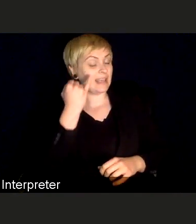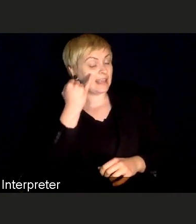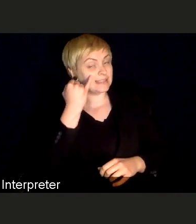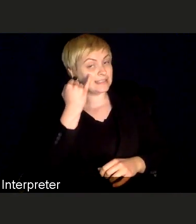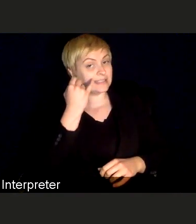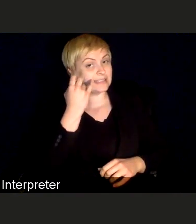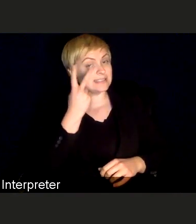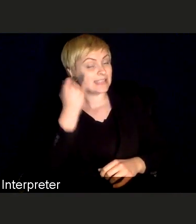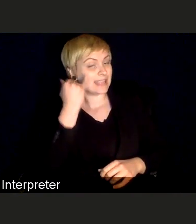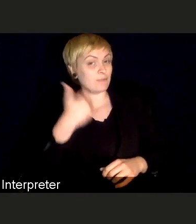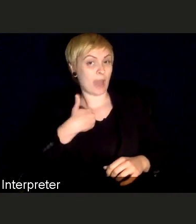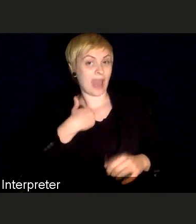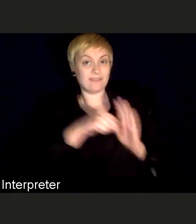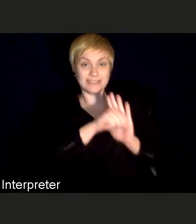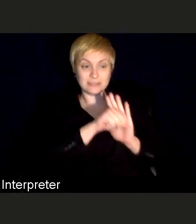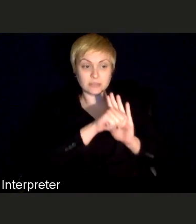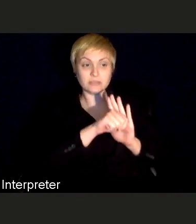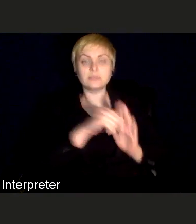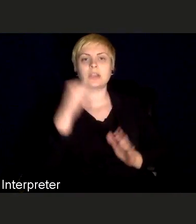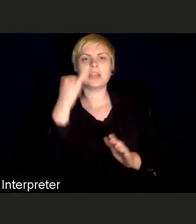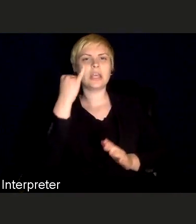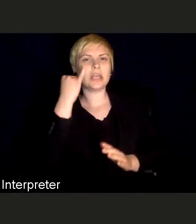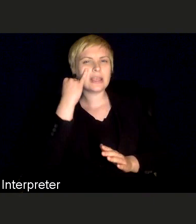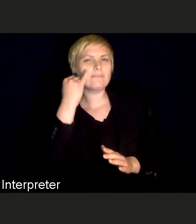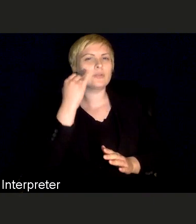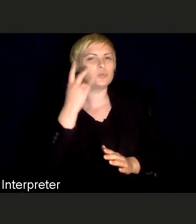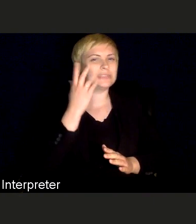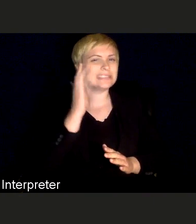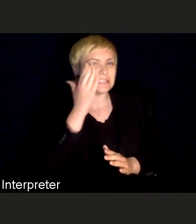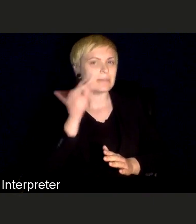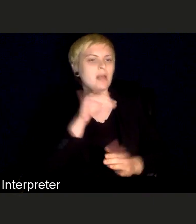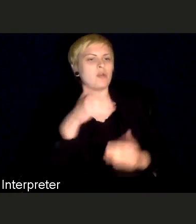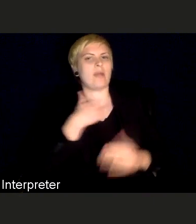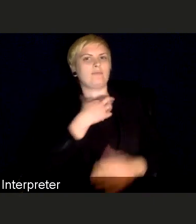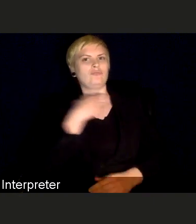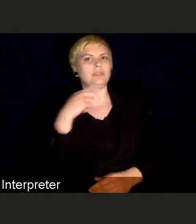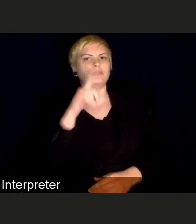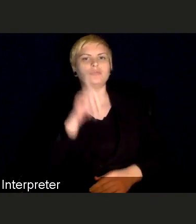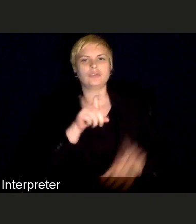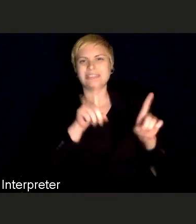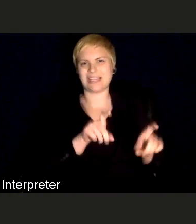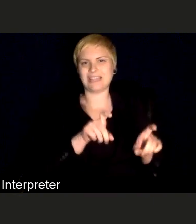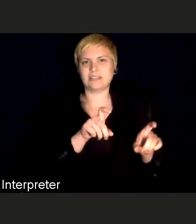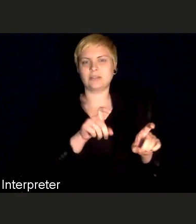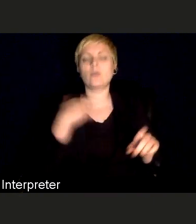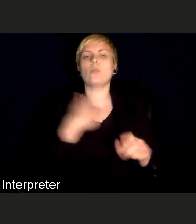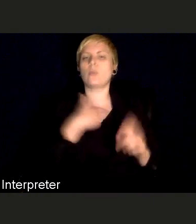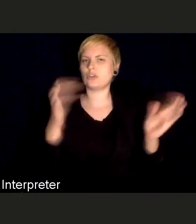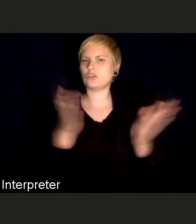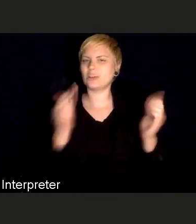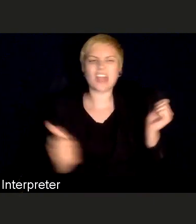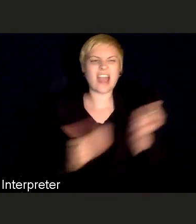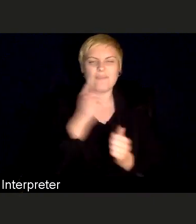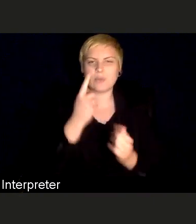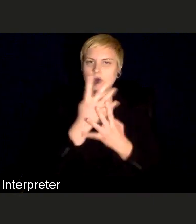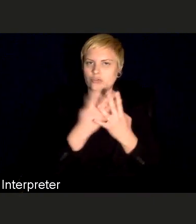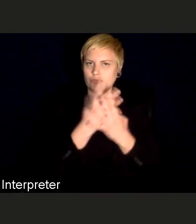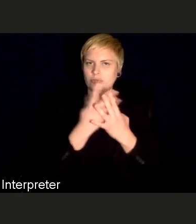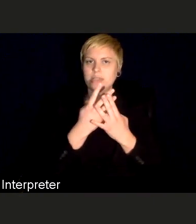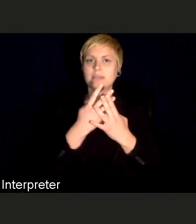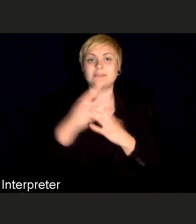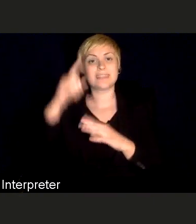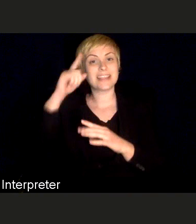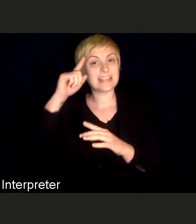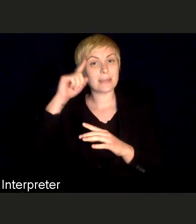you present the risk that you would need to be tested. So we encourage everybody to be screened. We encourage people to take your temperature every